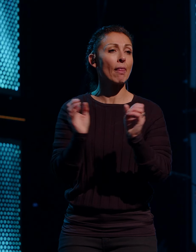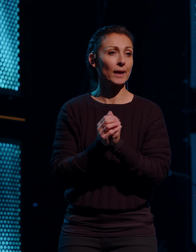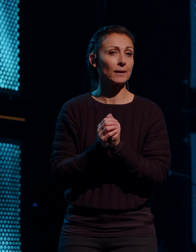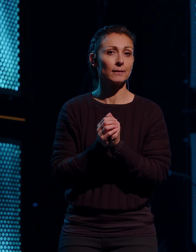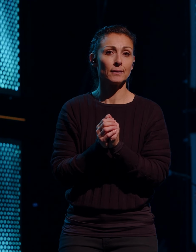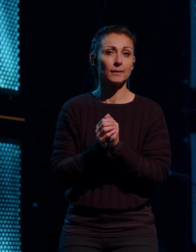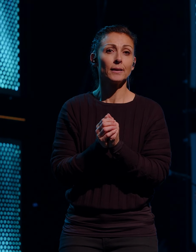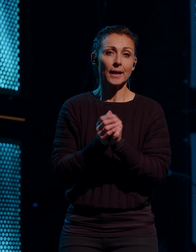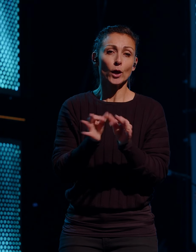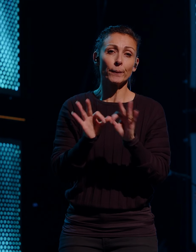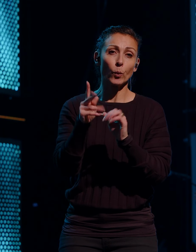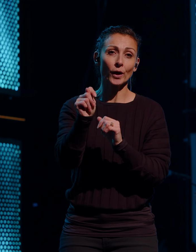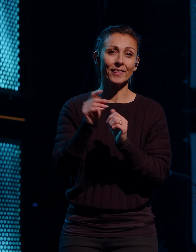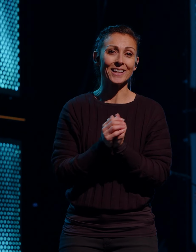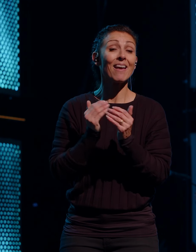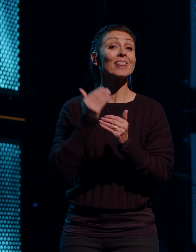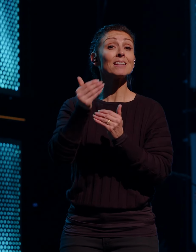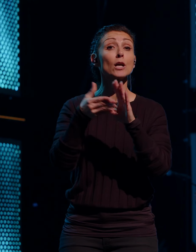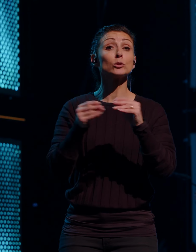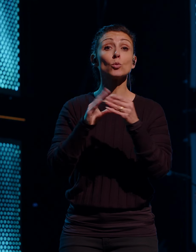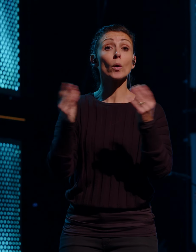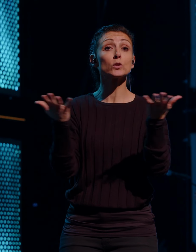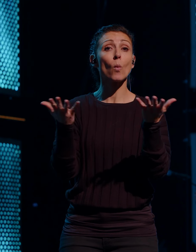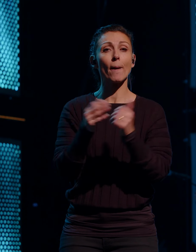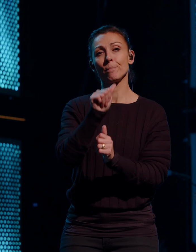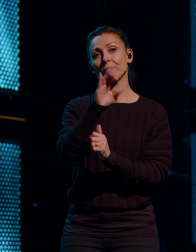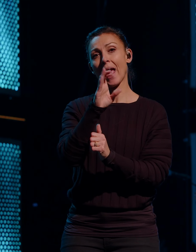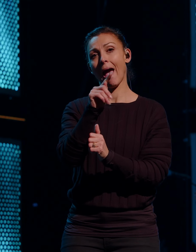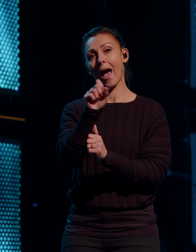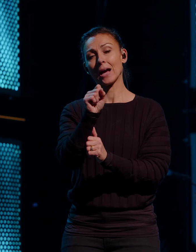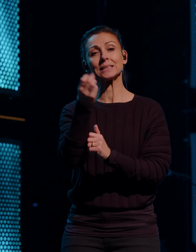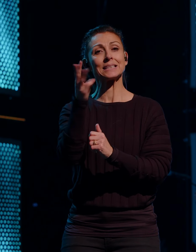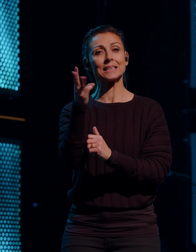story, Acts 16,